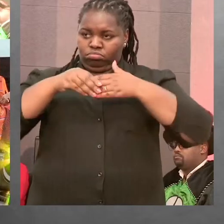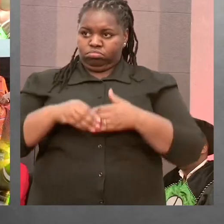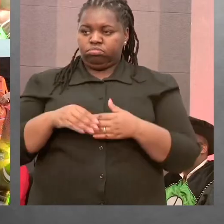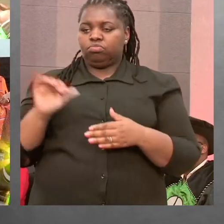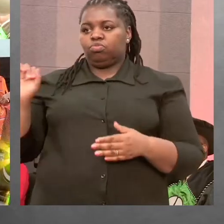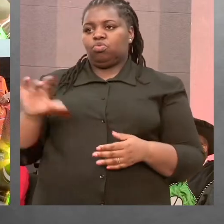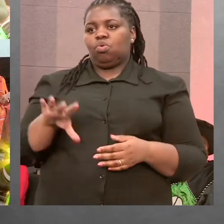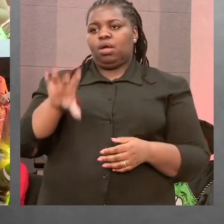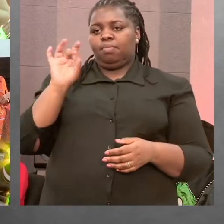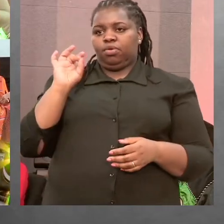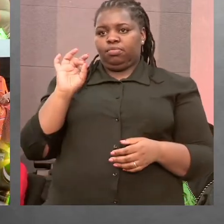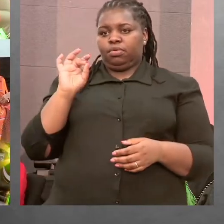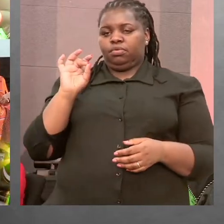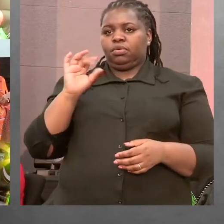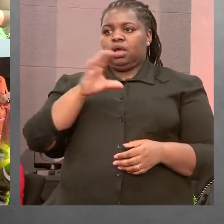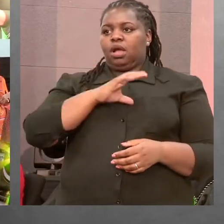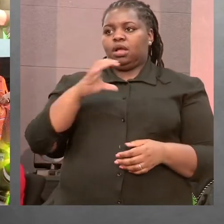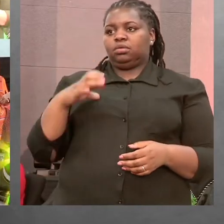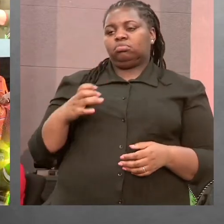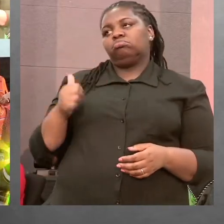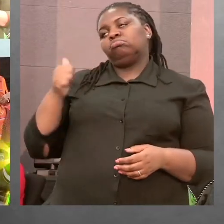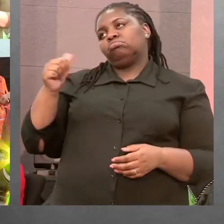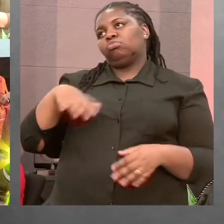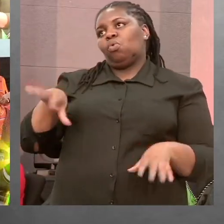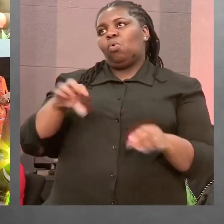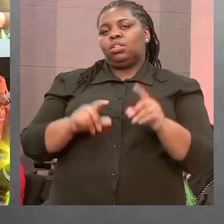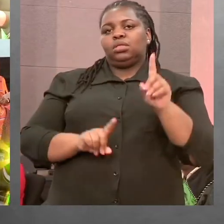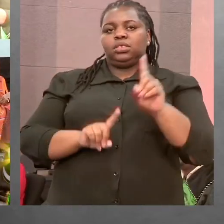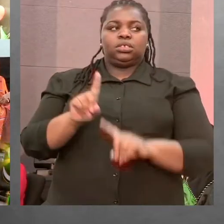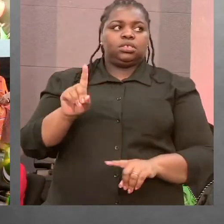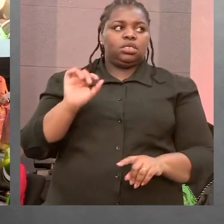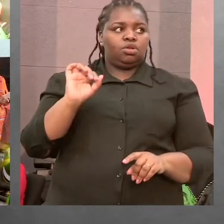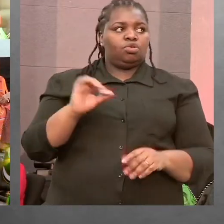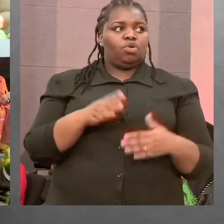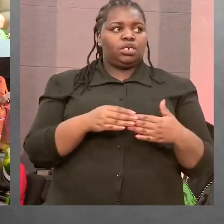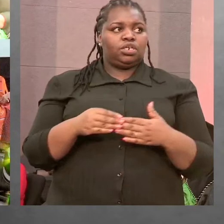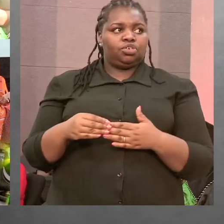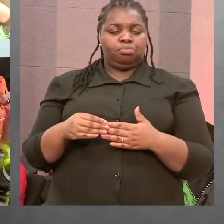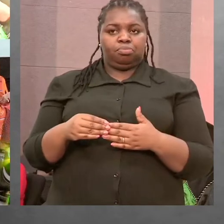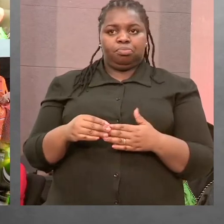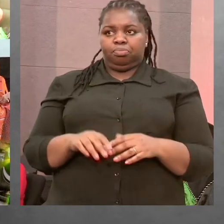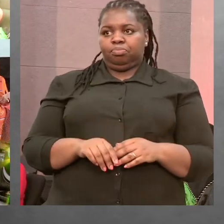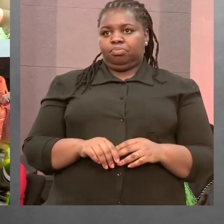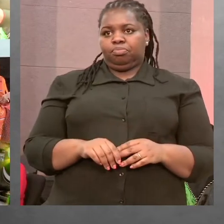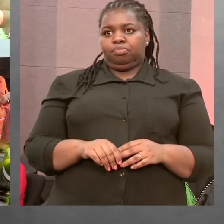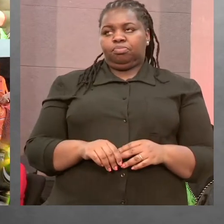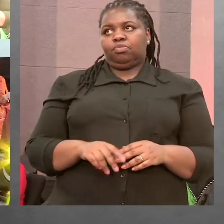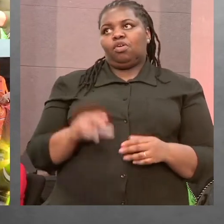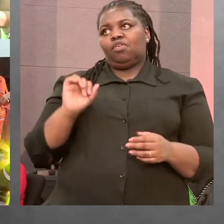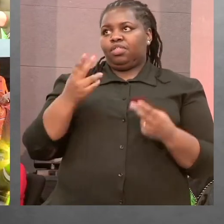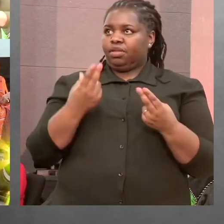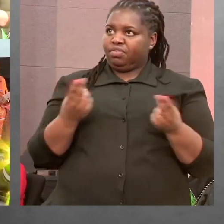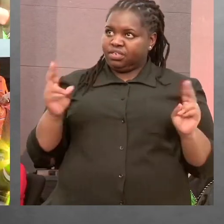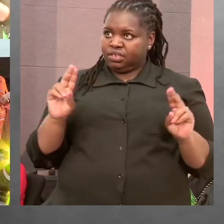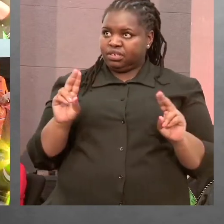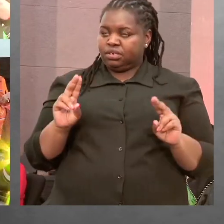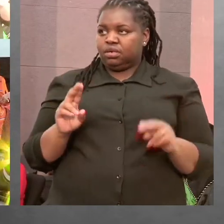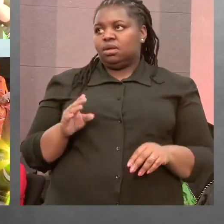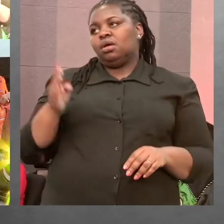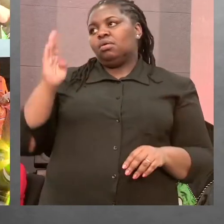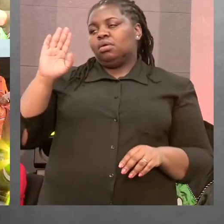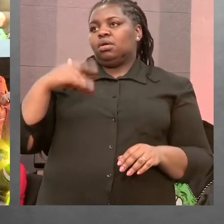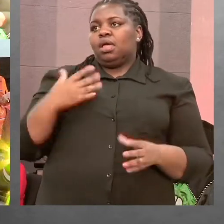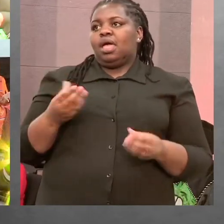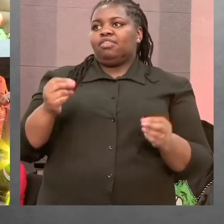your appointment, and Council wishes you every success in your leadership of the university. May your tenure